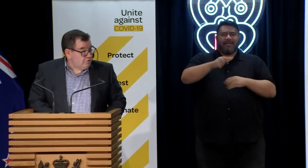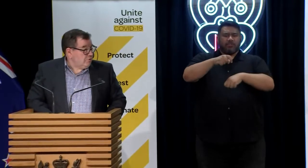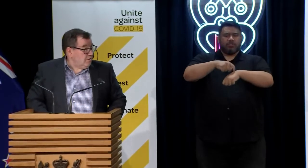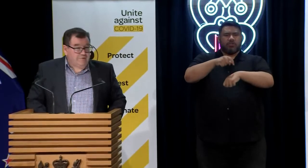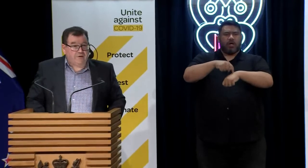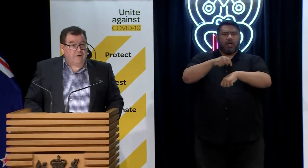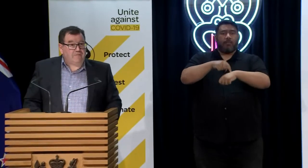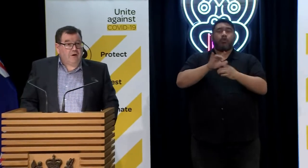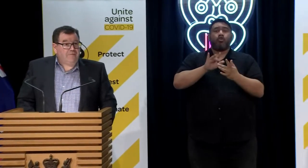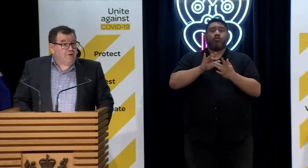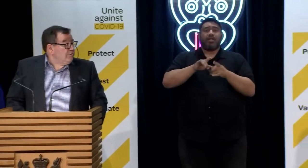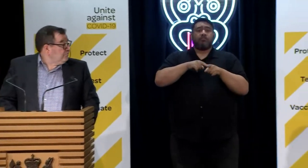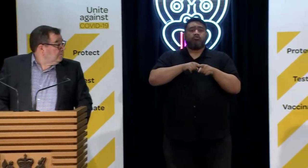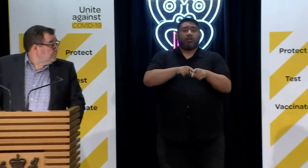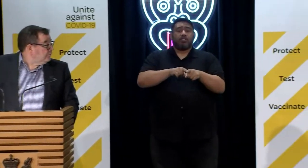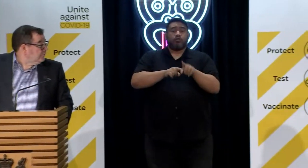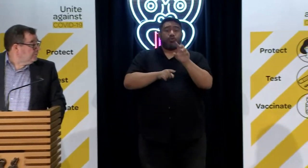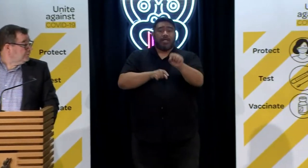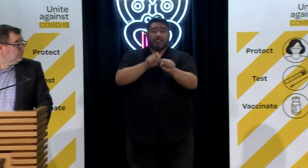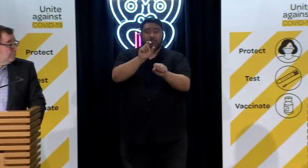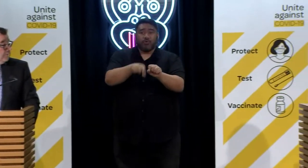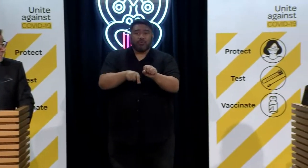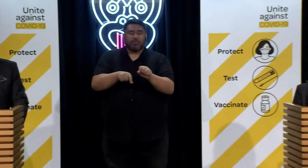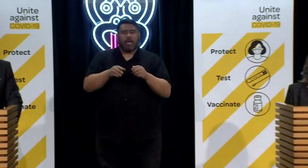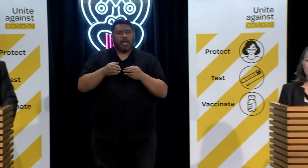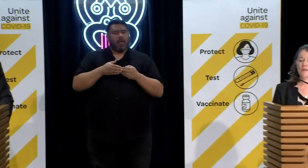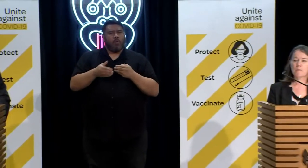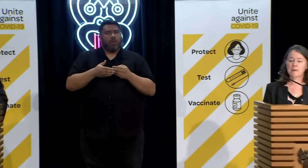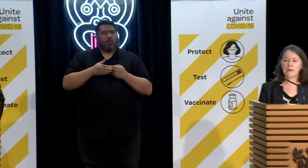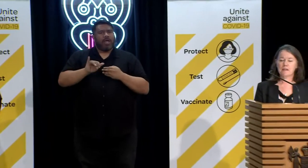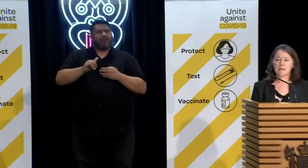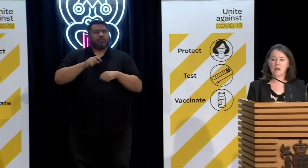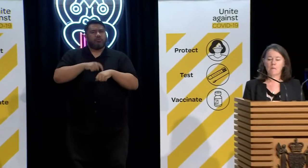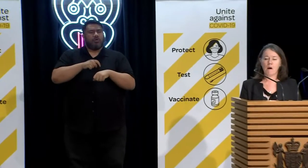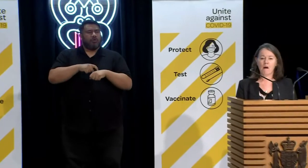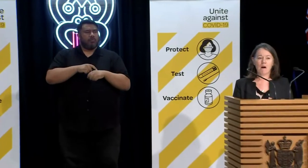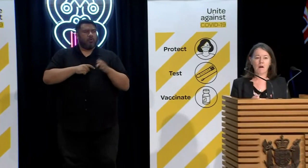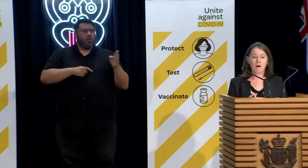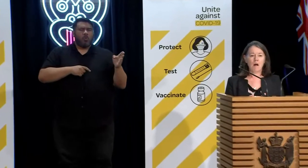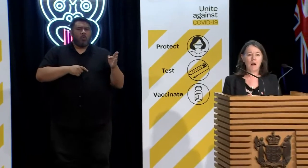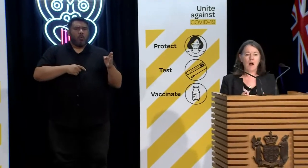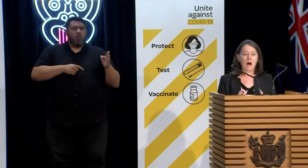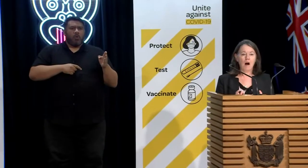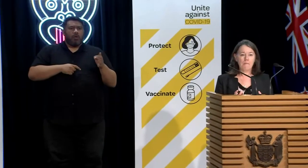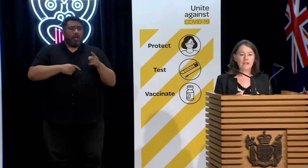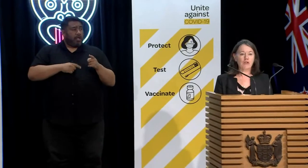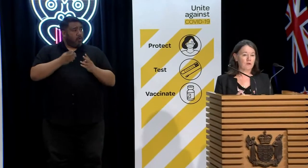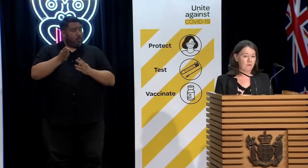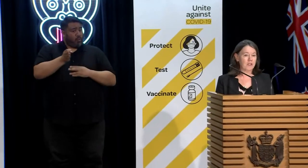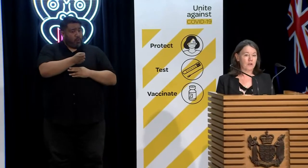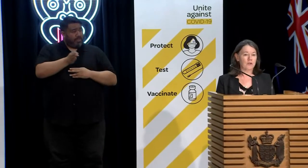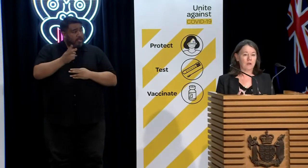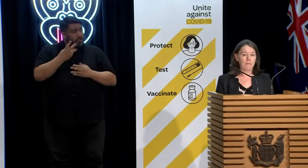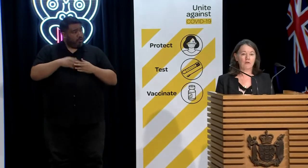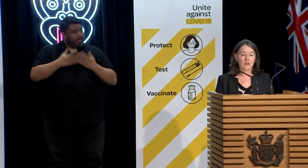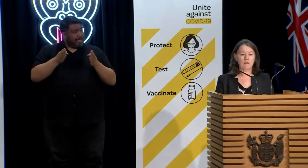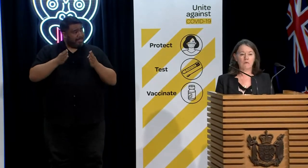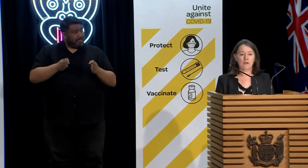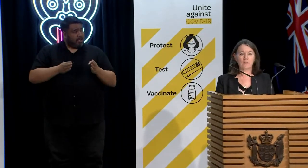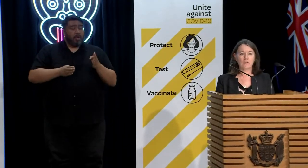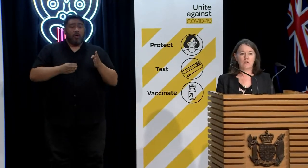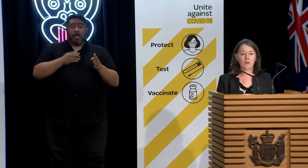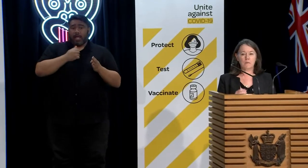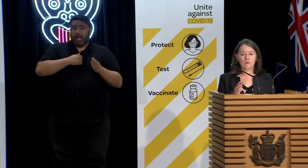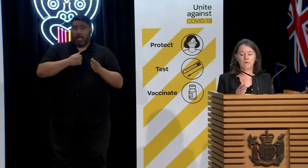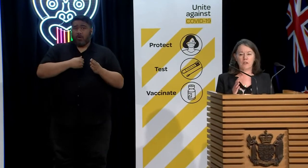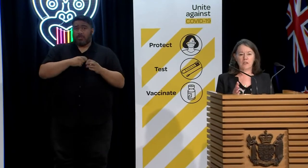I'm not sure. I haven't got those numbers. Sorry. We can get you those numbers, but our metrics are very good. Our metrics are